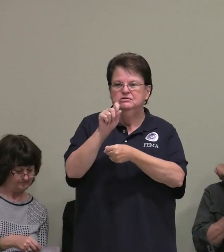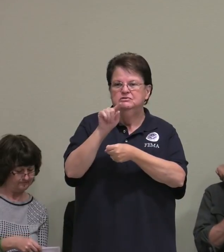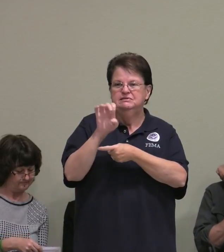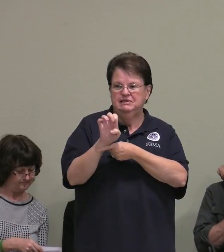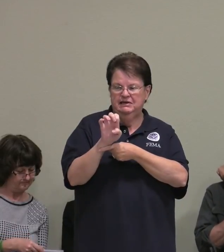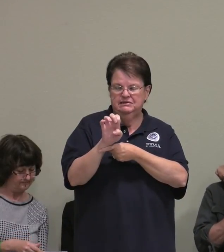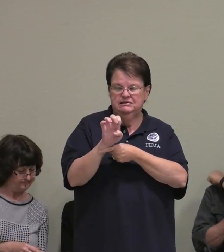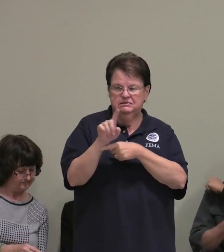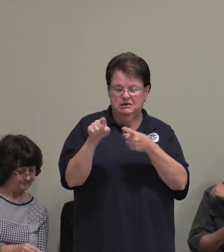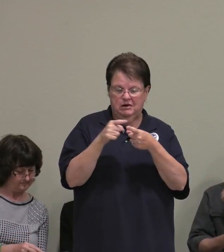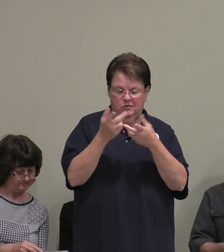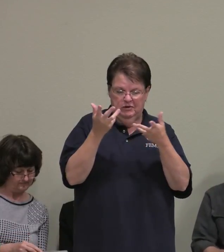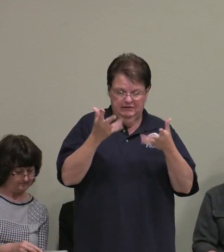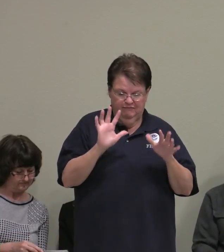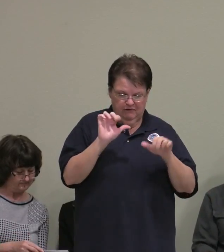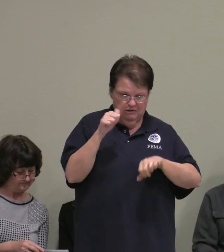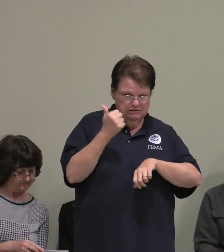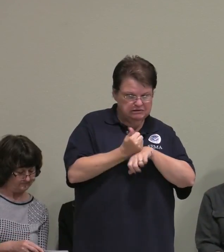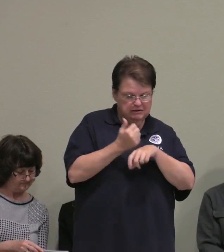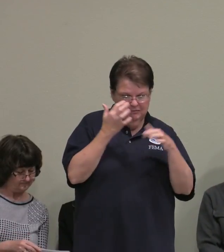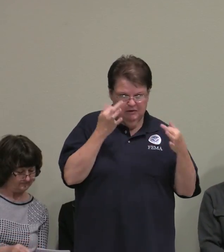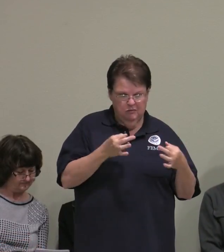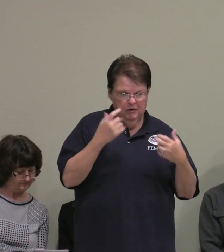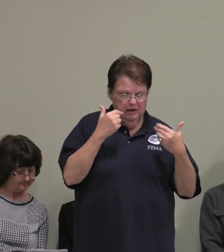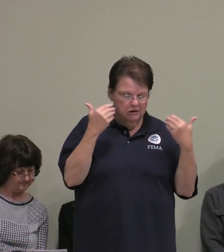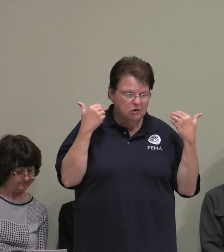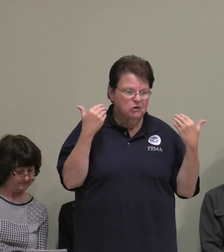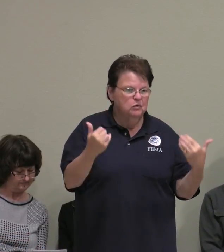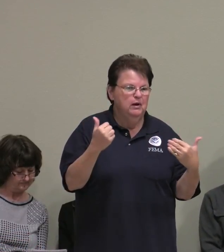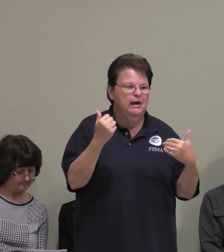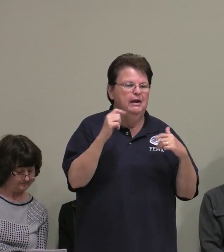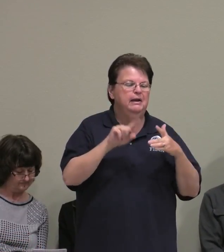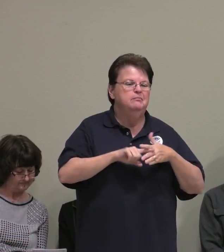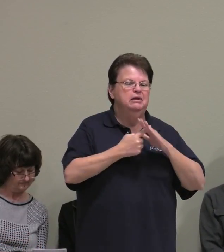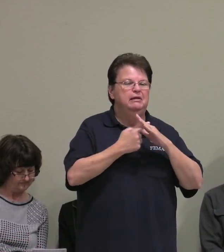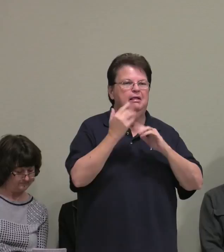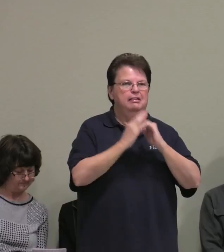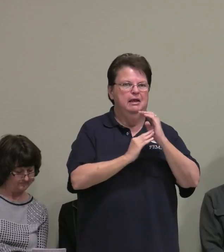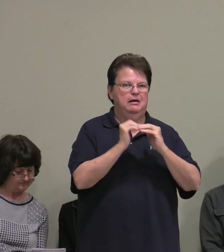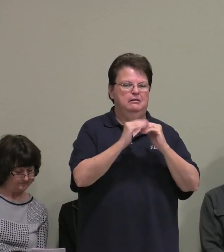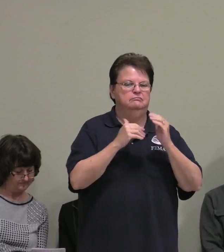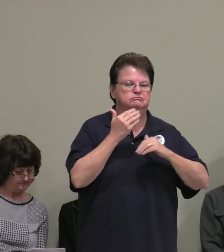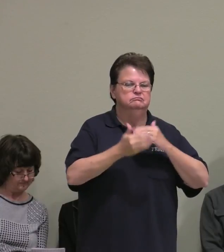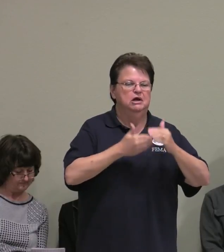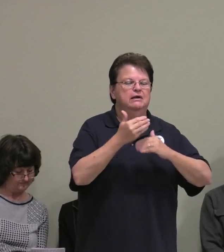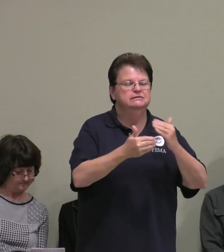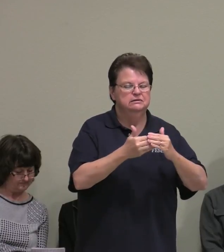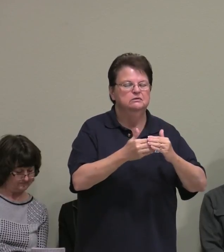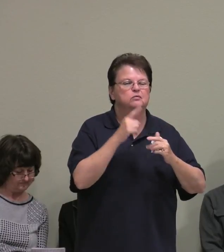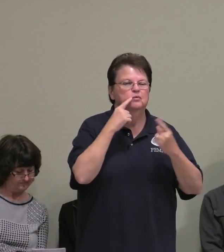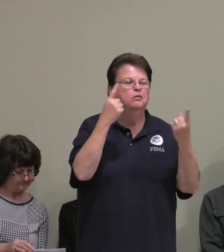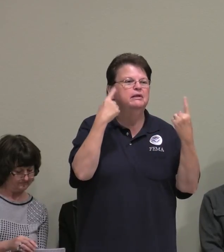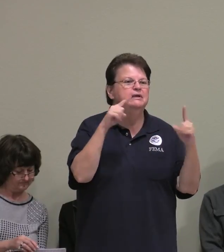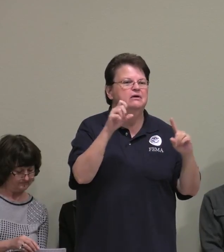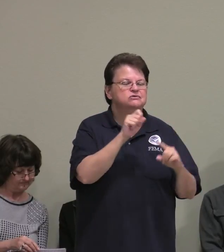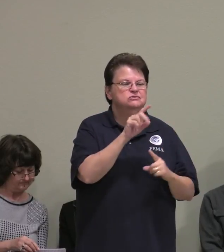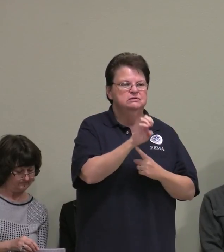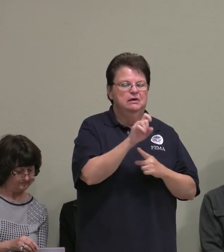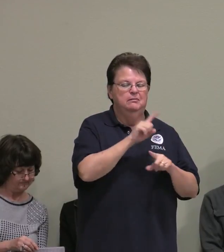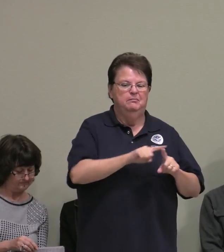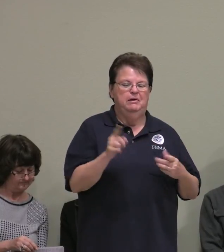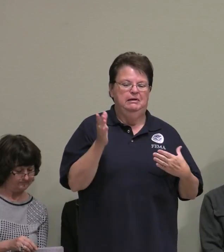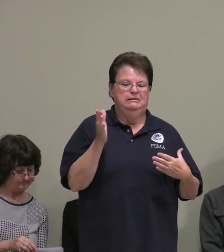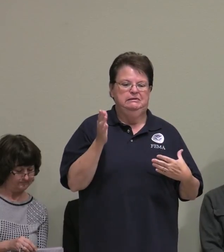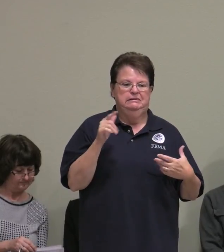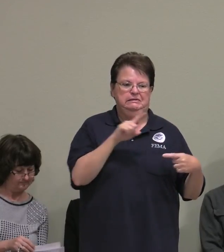And once we have everything in place where we know we can break ground and we can start that construction, we will start announcing those sites. But in the interim,